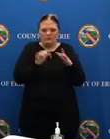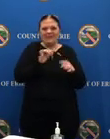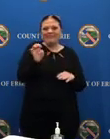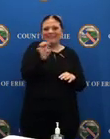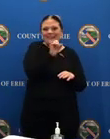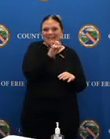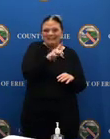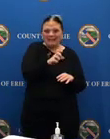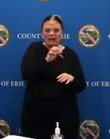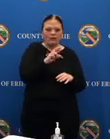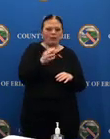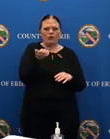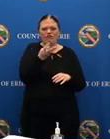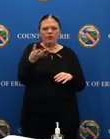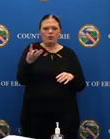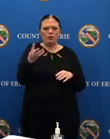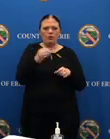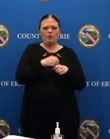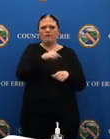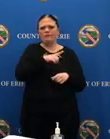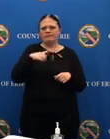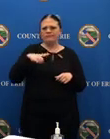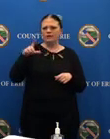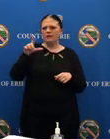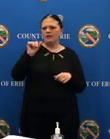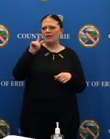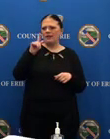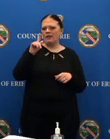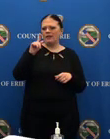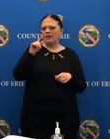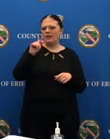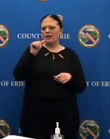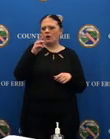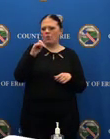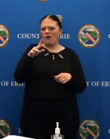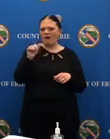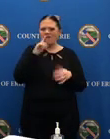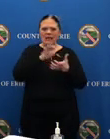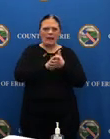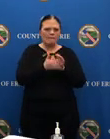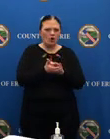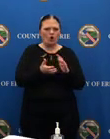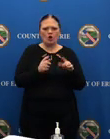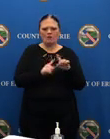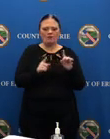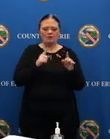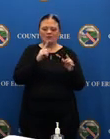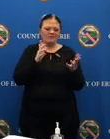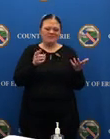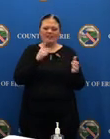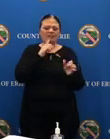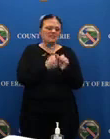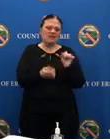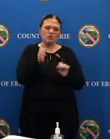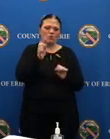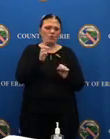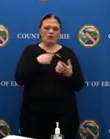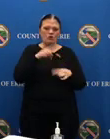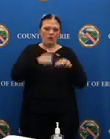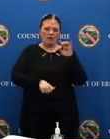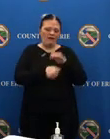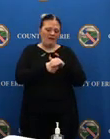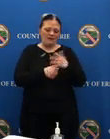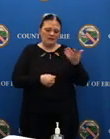Buffalo or there's a few growth in Lackawanna. Hamburg's had some, but it's everywhere, so there's no place you can